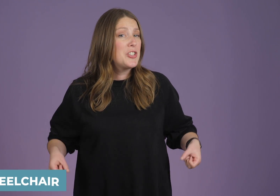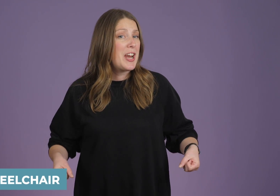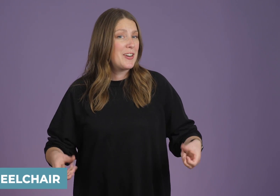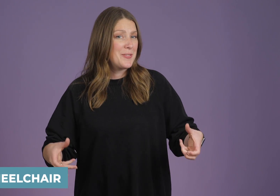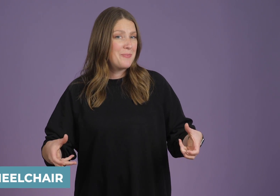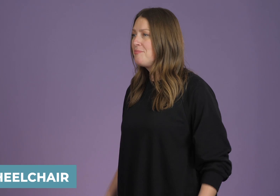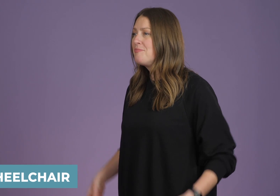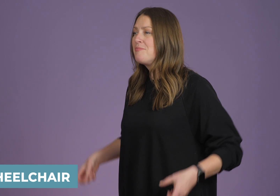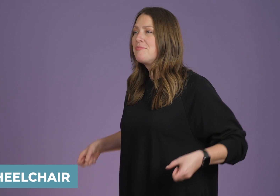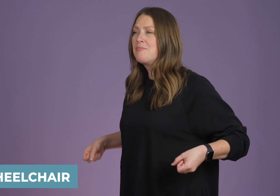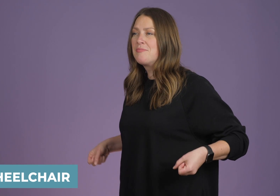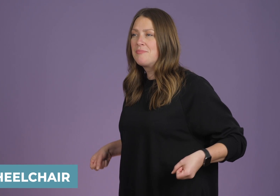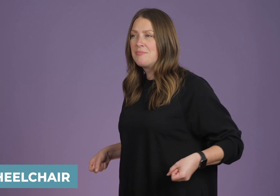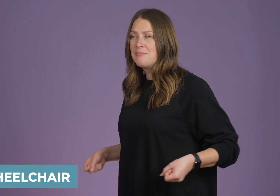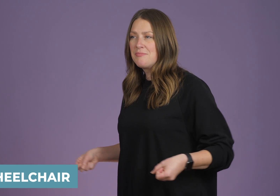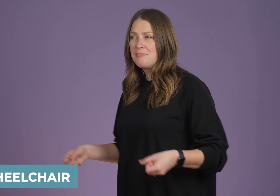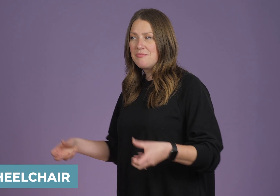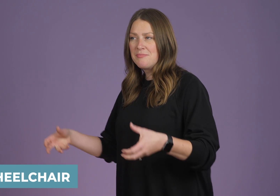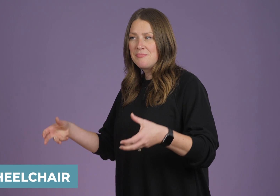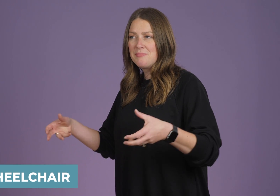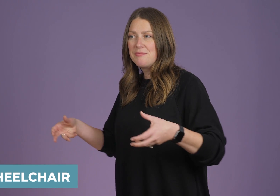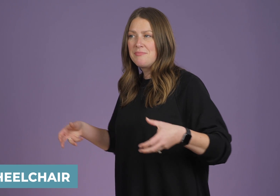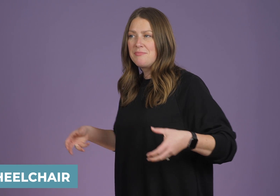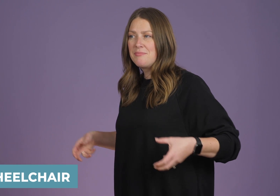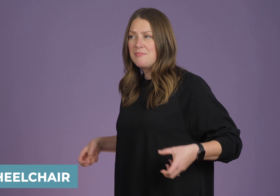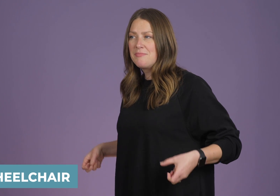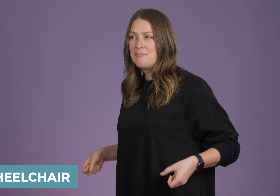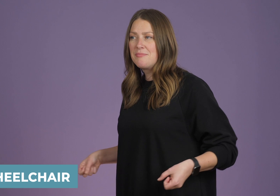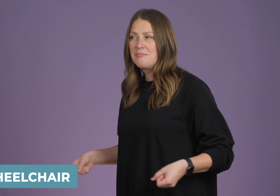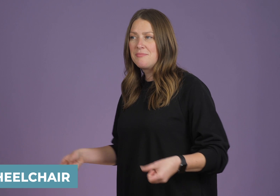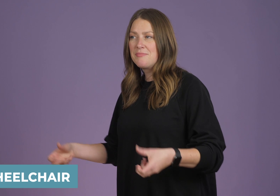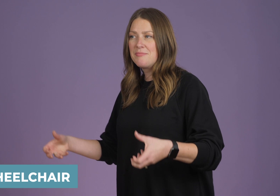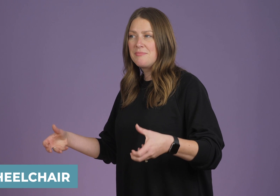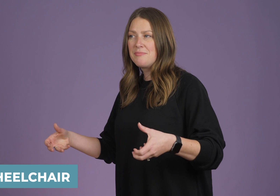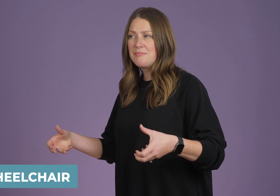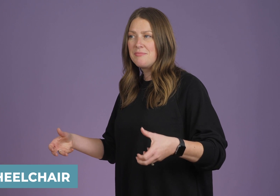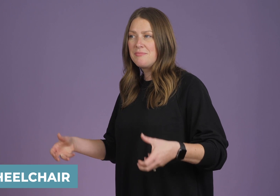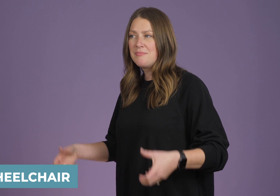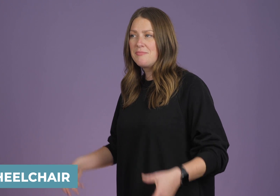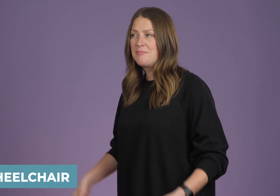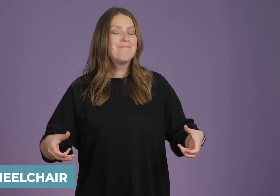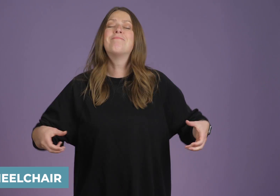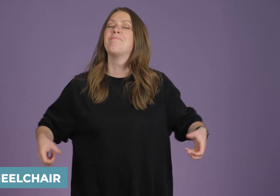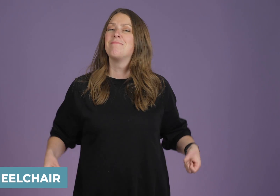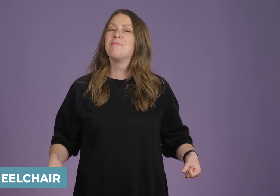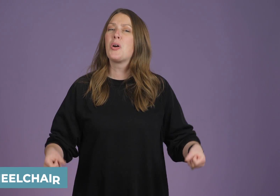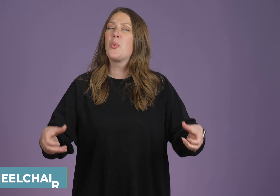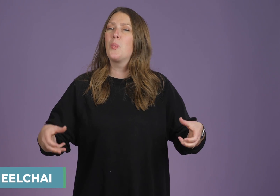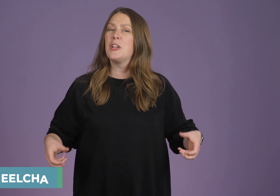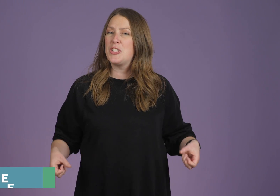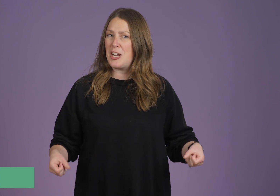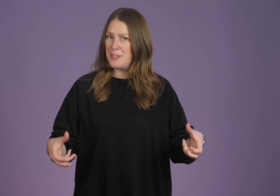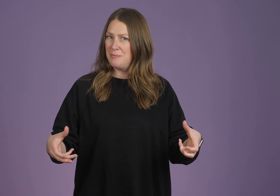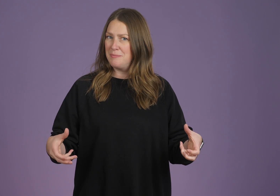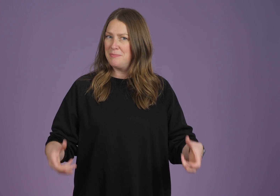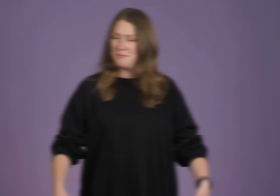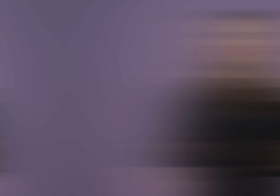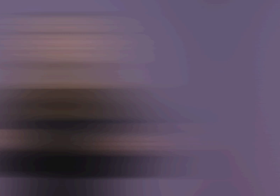Wheelchair. Wheelchair. It looks like a wheelchair. Wheelchair.